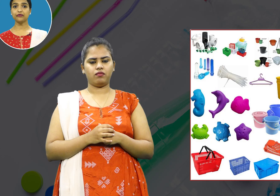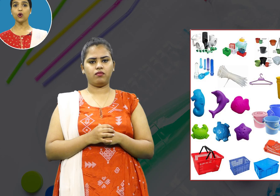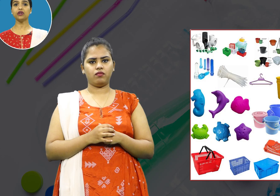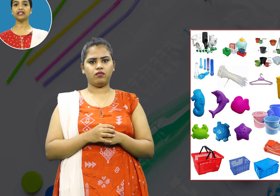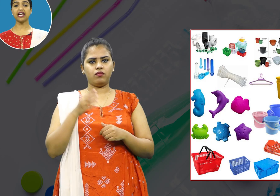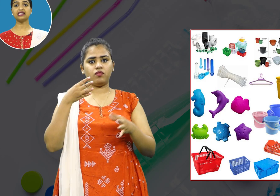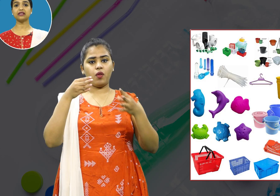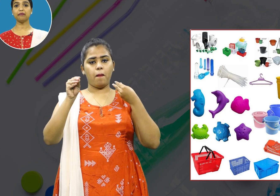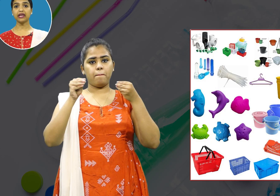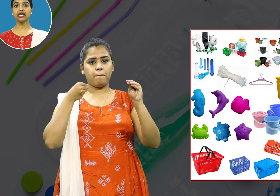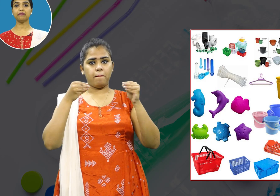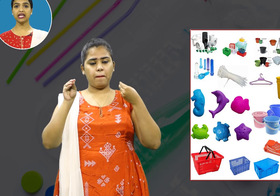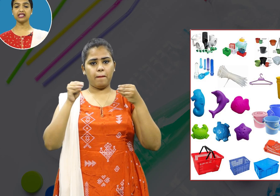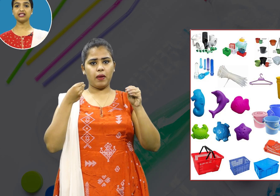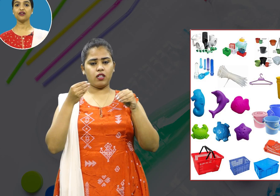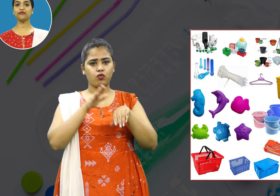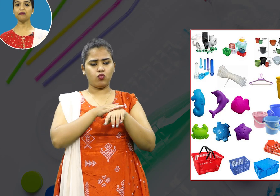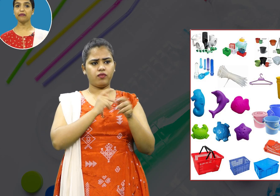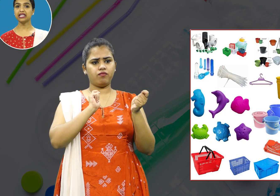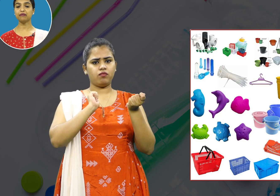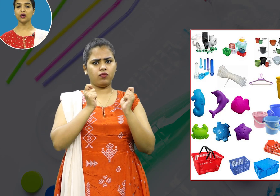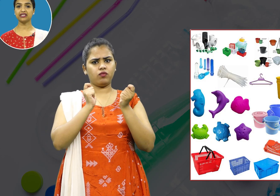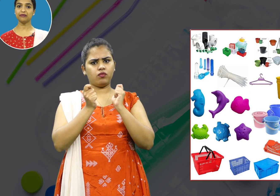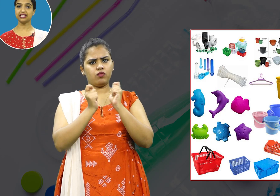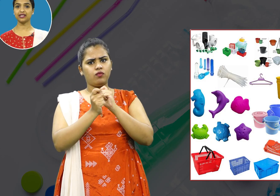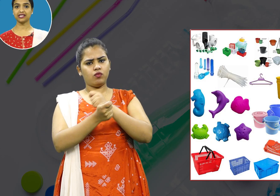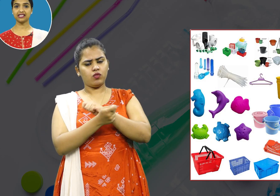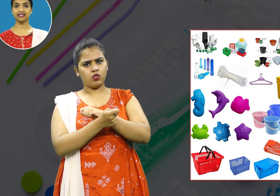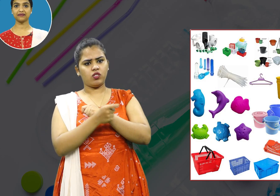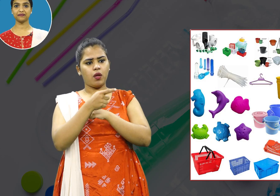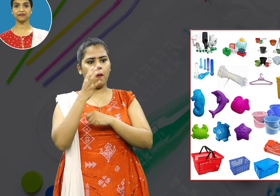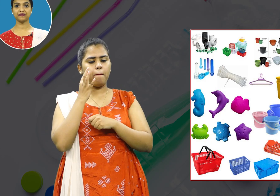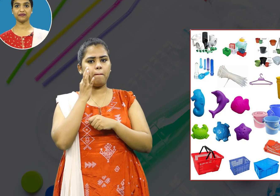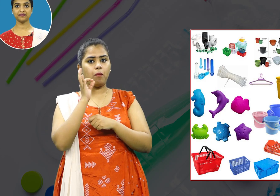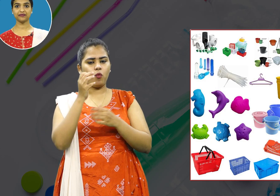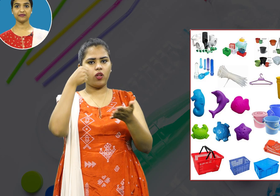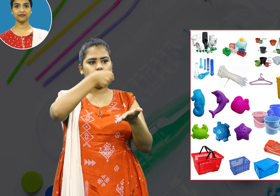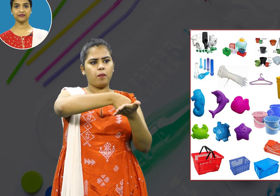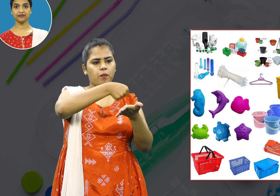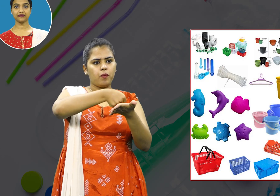plastic evolved as main base for many modern materials.